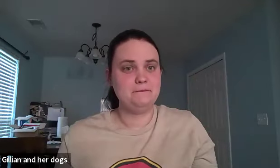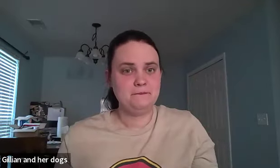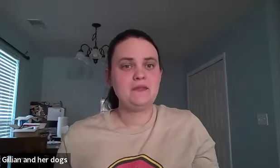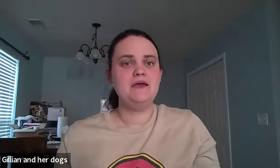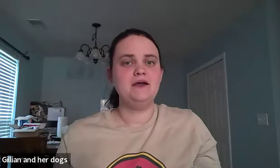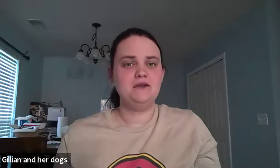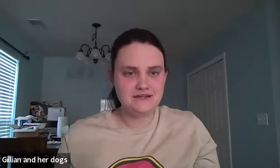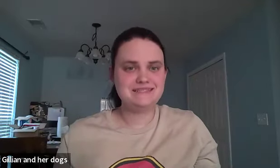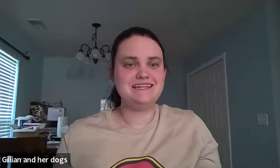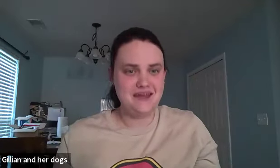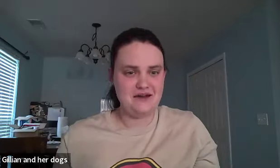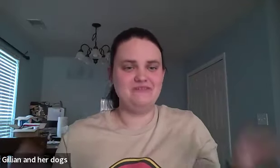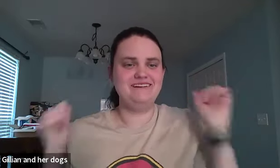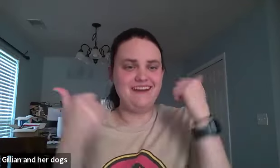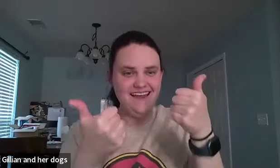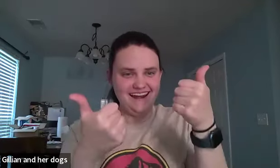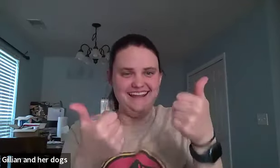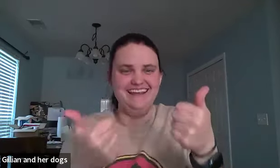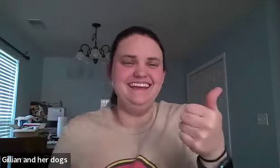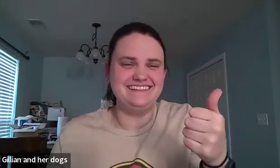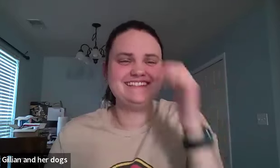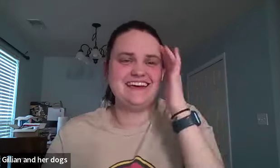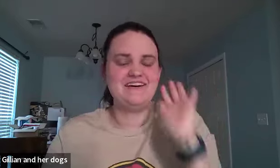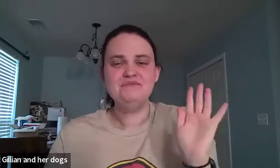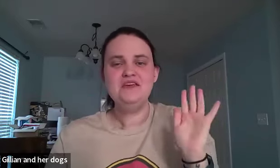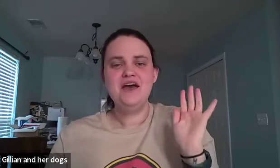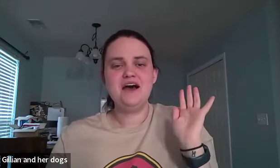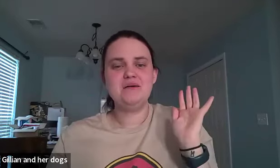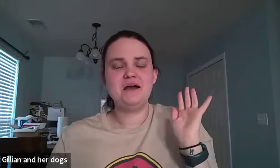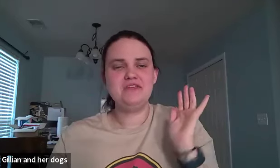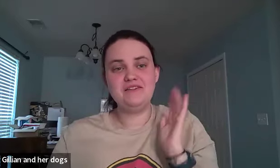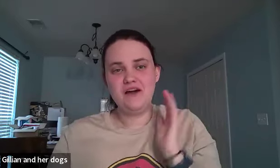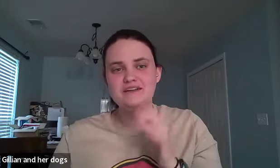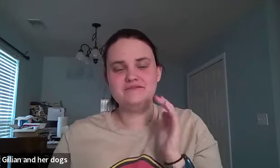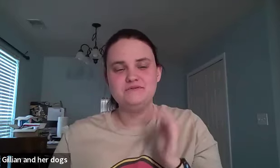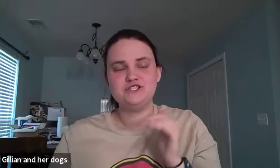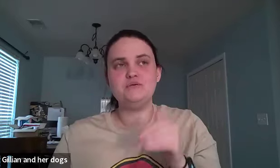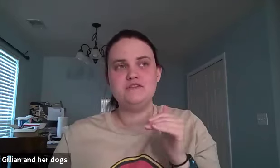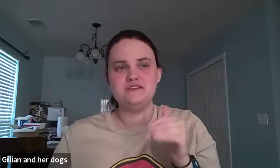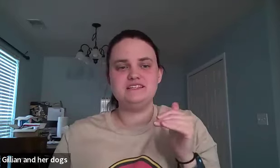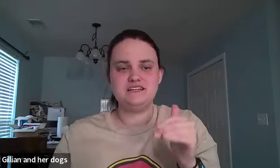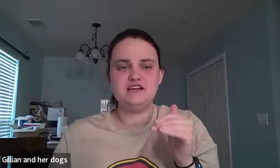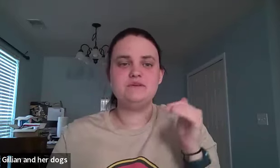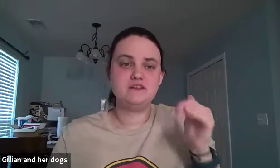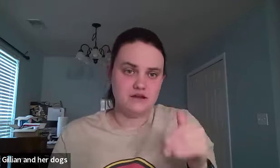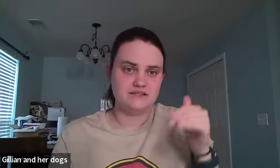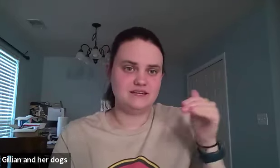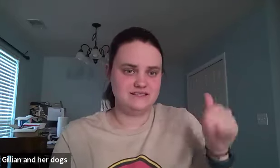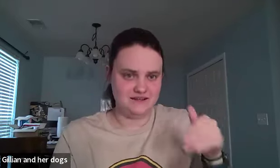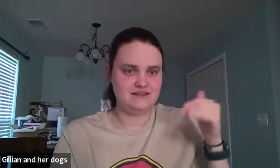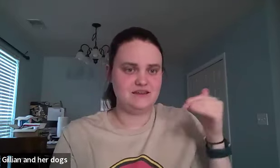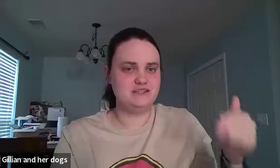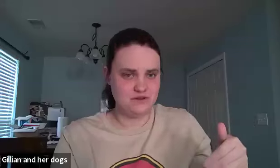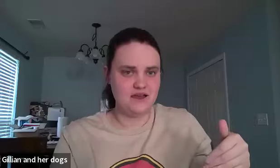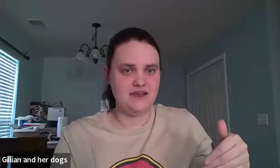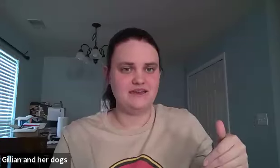like, good to know. Got it. So, I think for sure, one thing that does help is context does come into play.